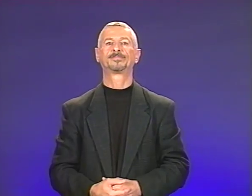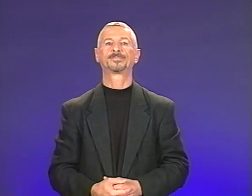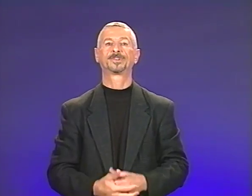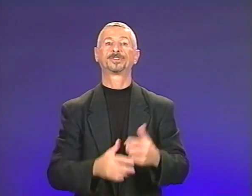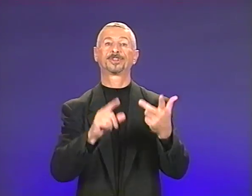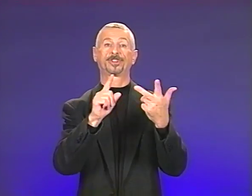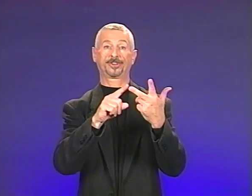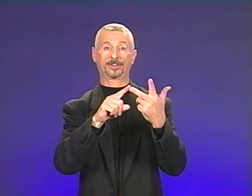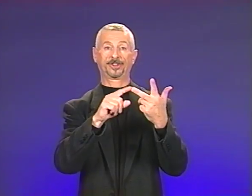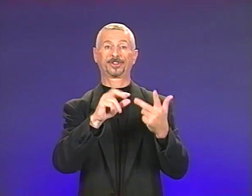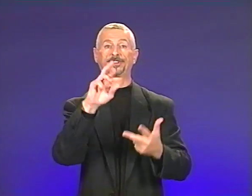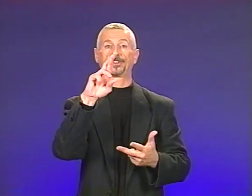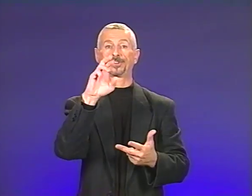and indirect object.